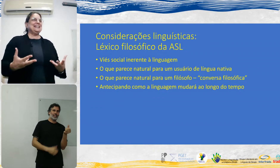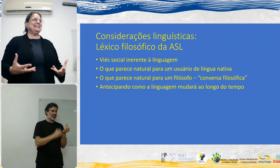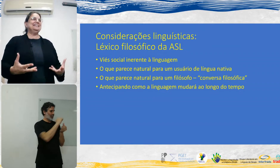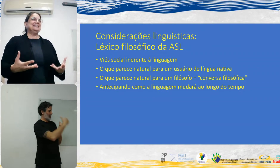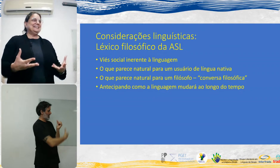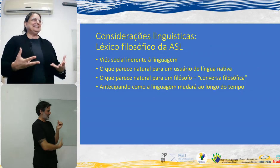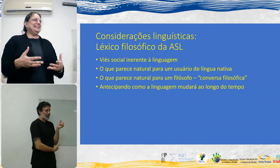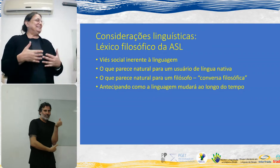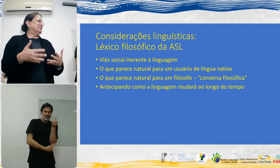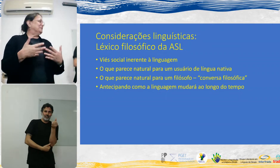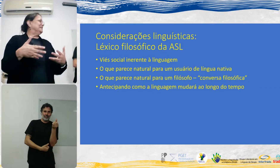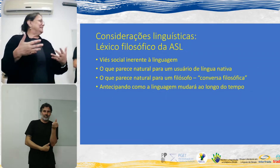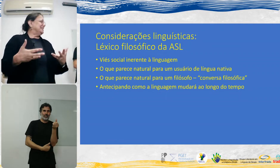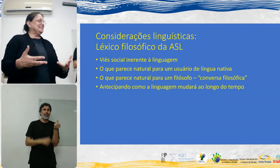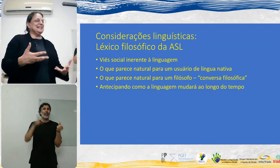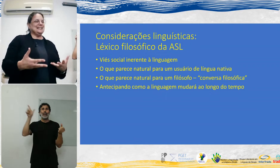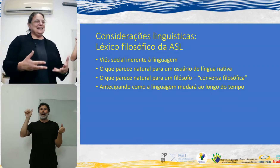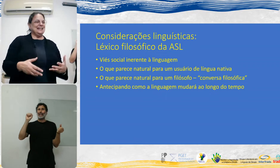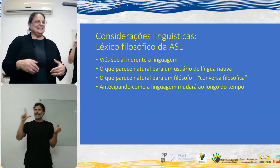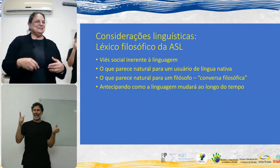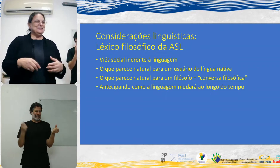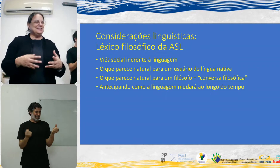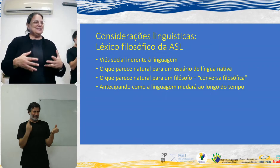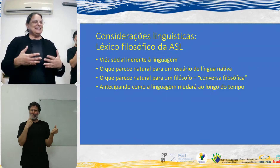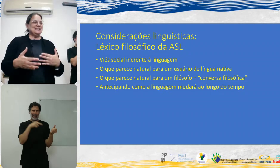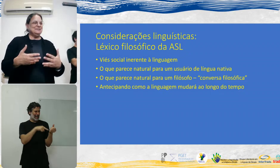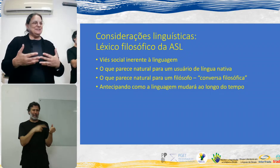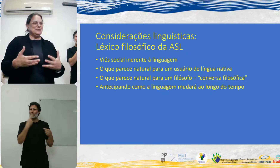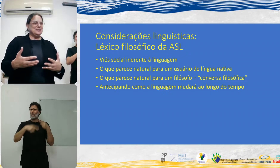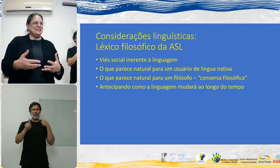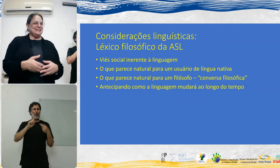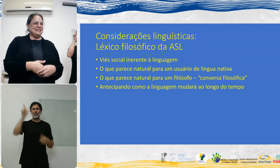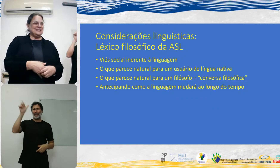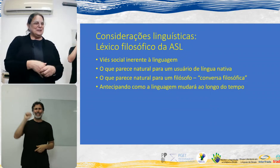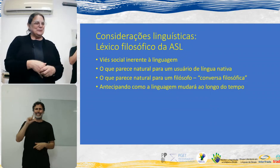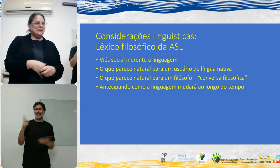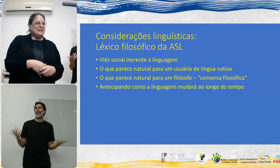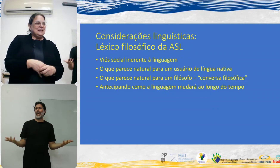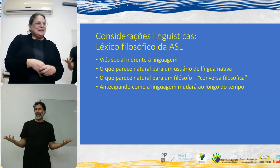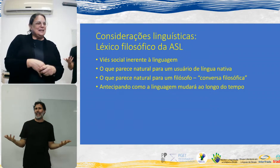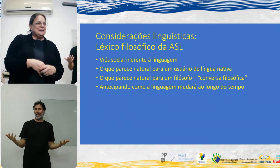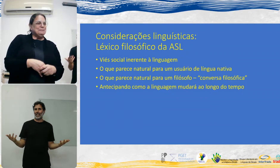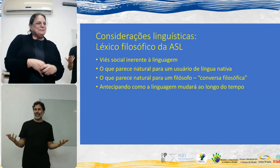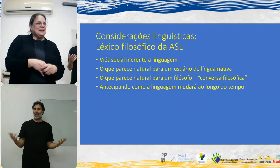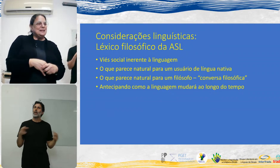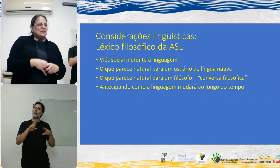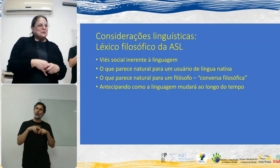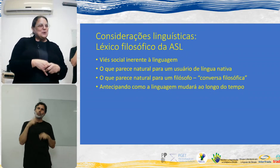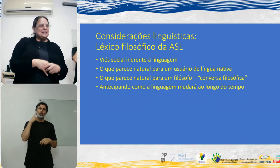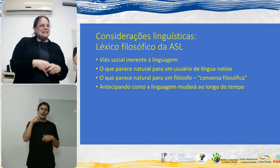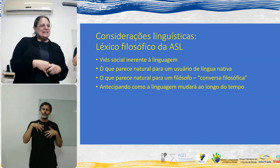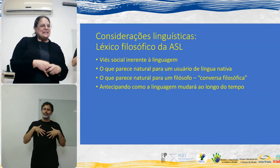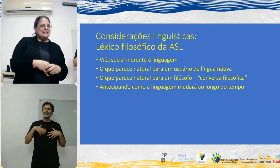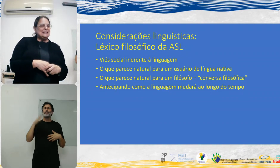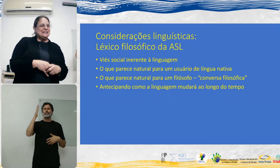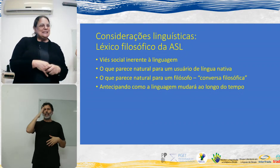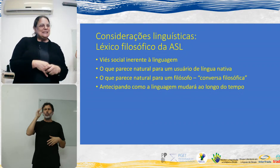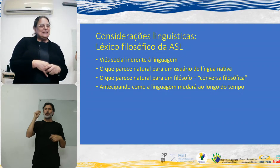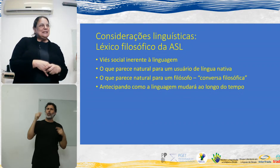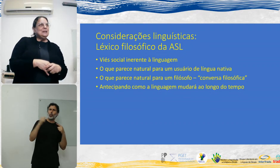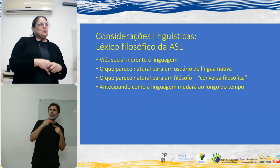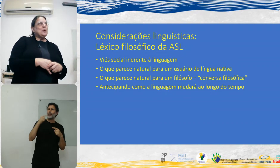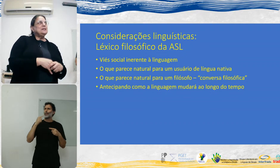hands. Little things like that. You're just trying to figure these things out. Another one